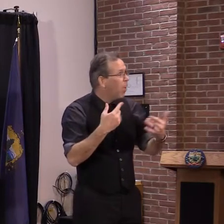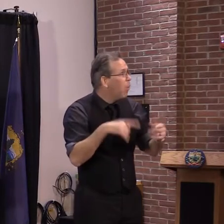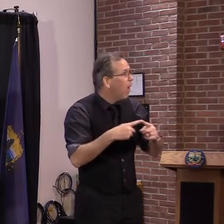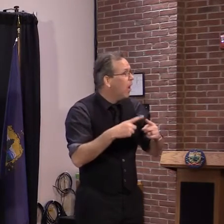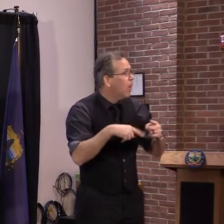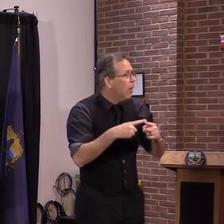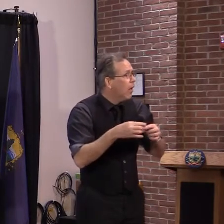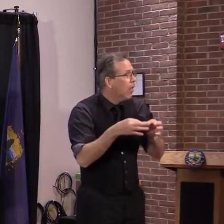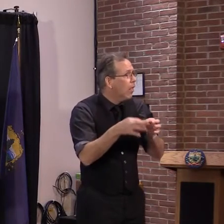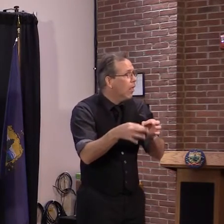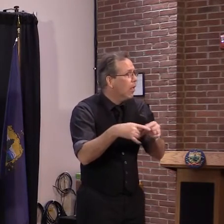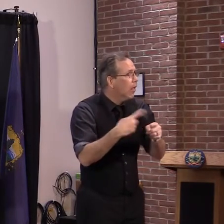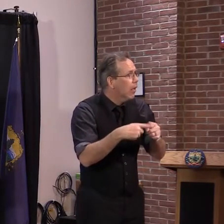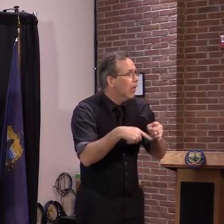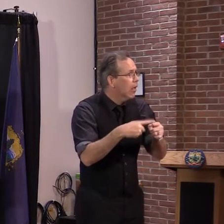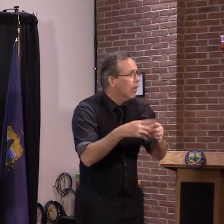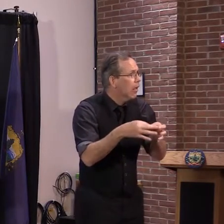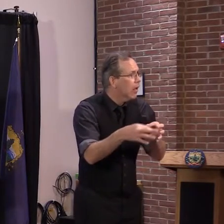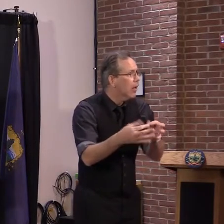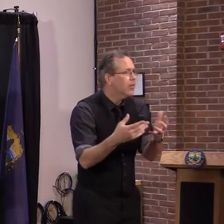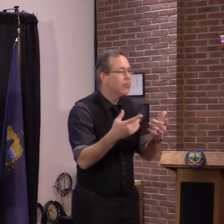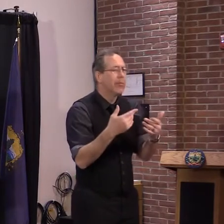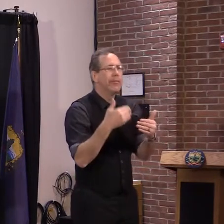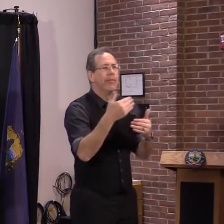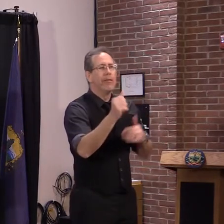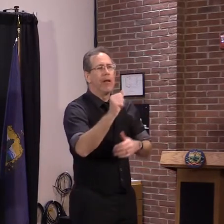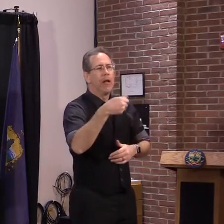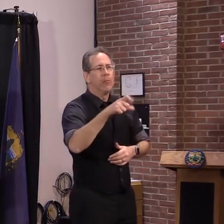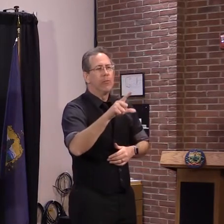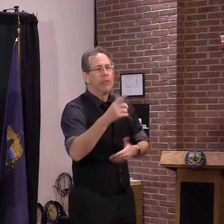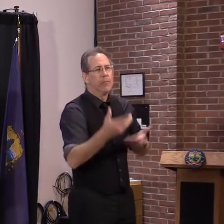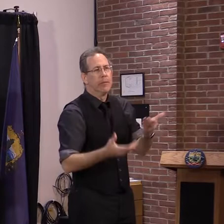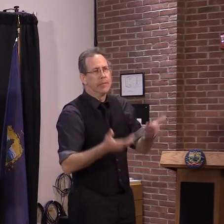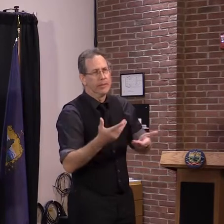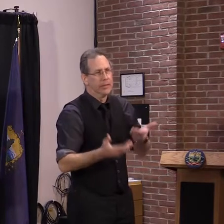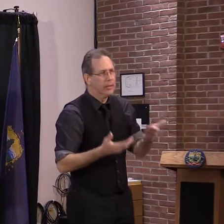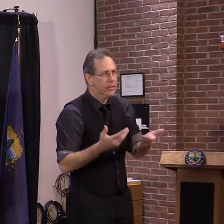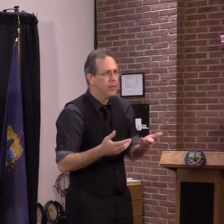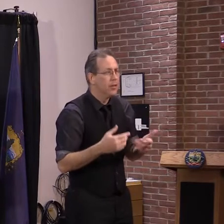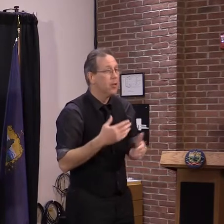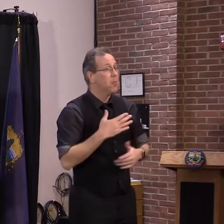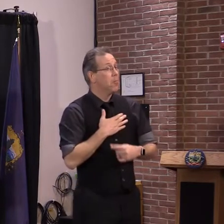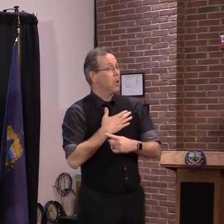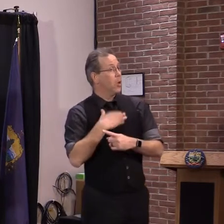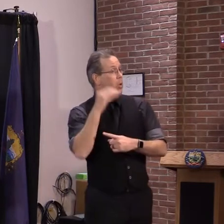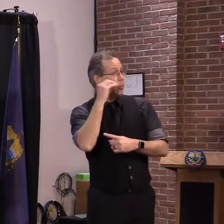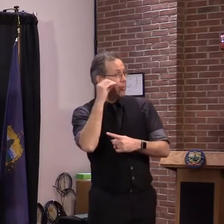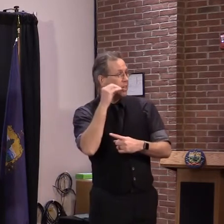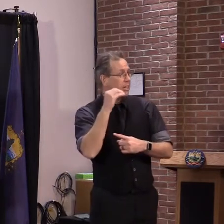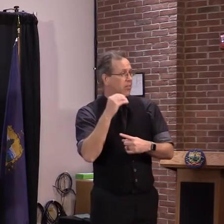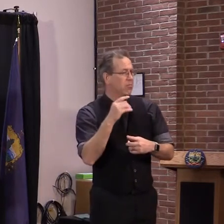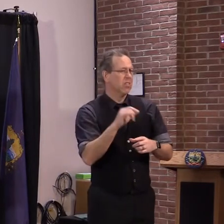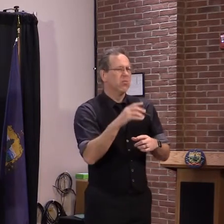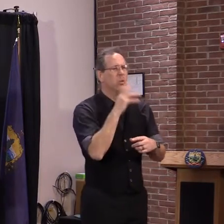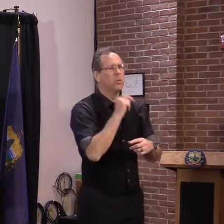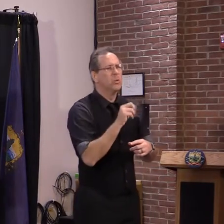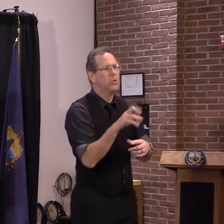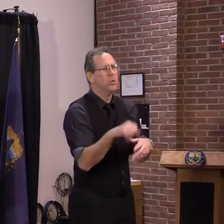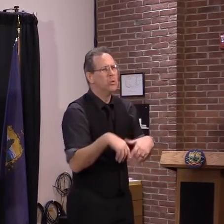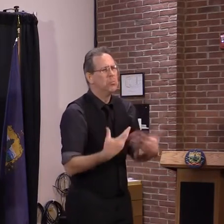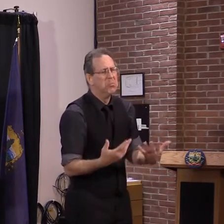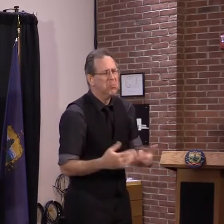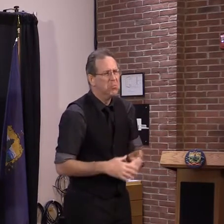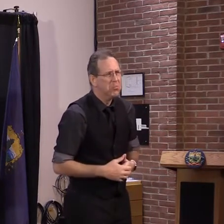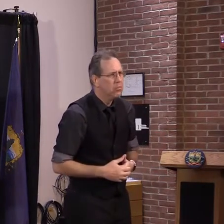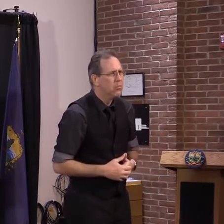process until April. But I believe this is good news. as the scientific process was at risk